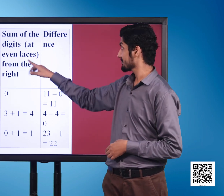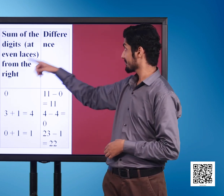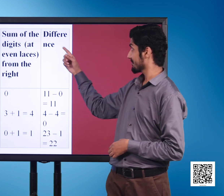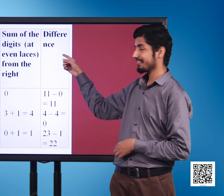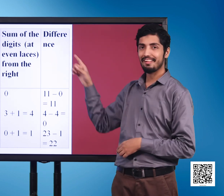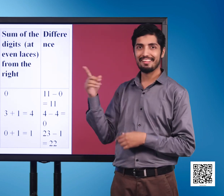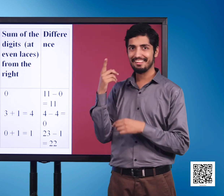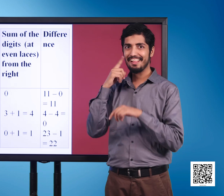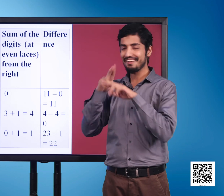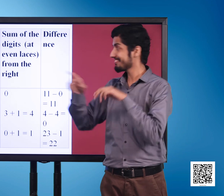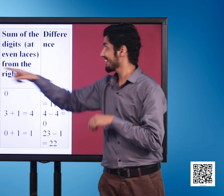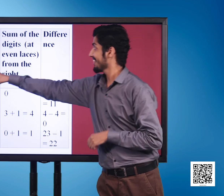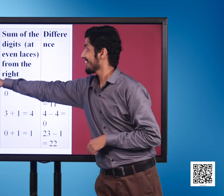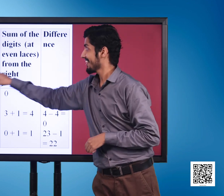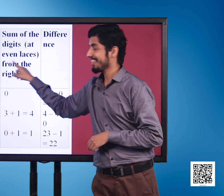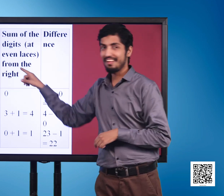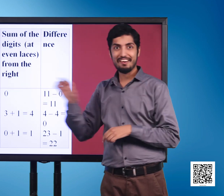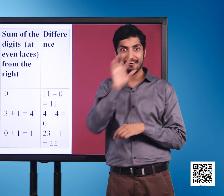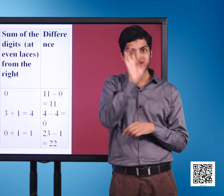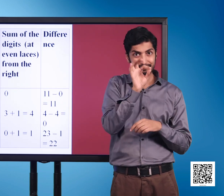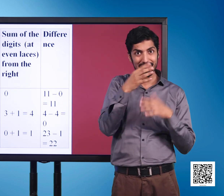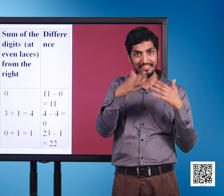And column 4 says difference.